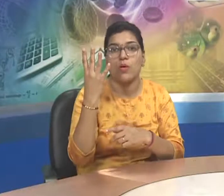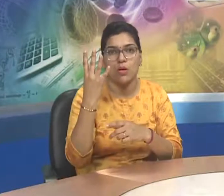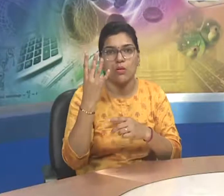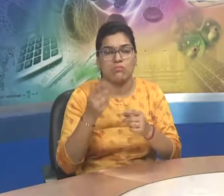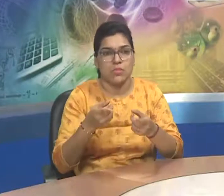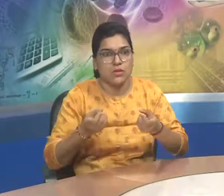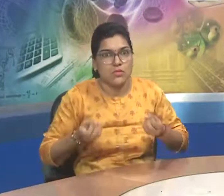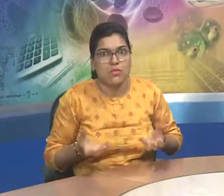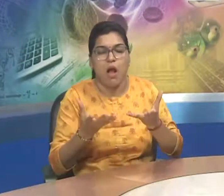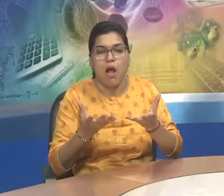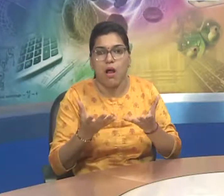dash.